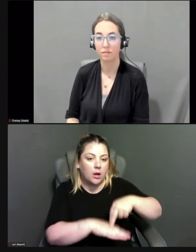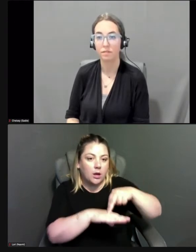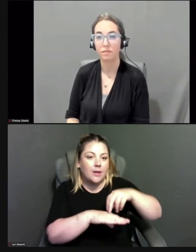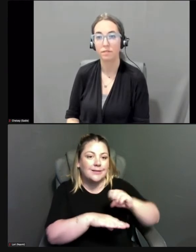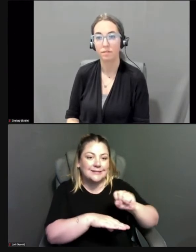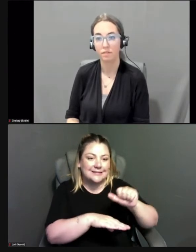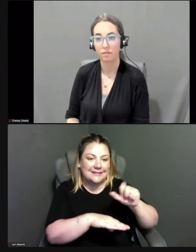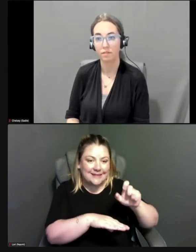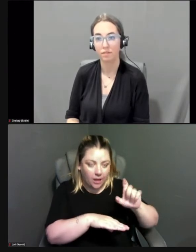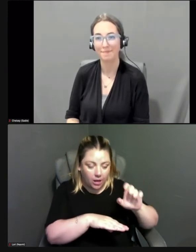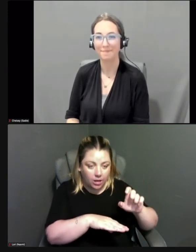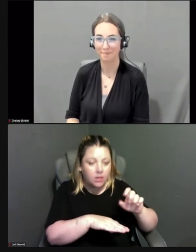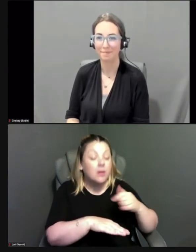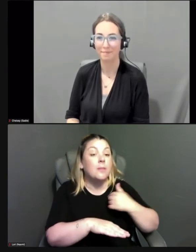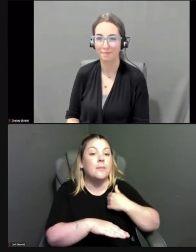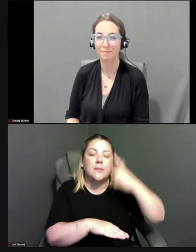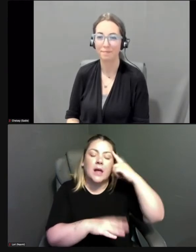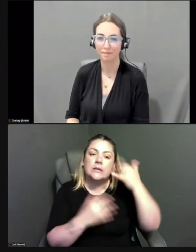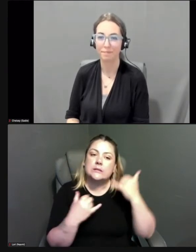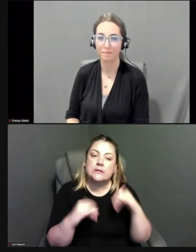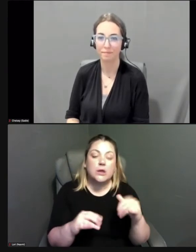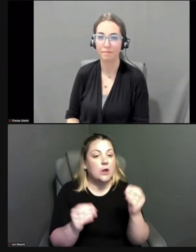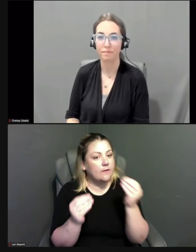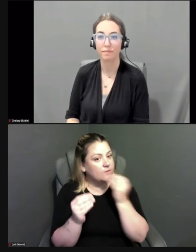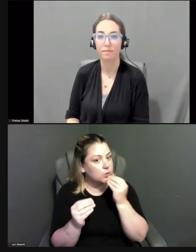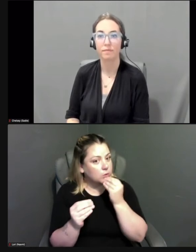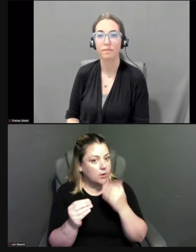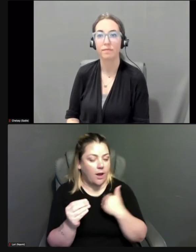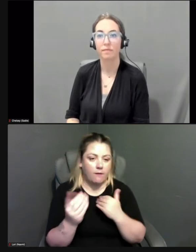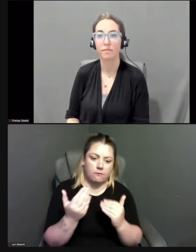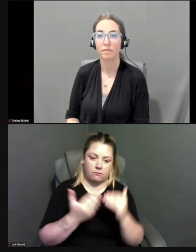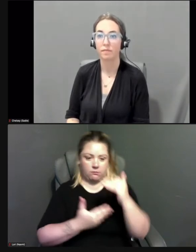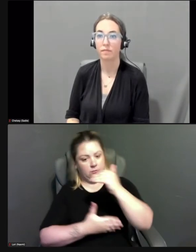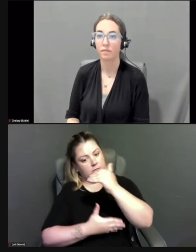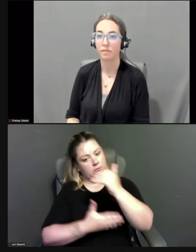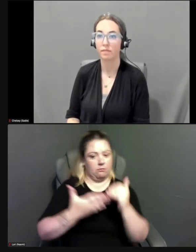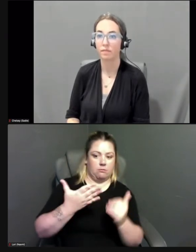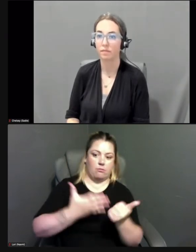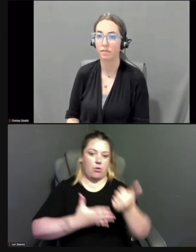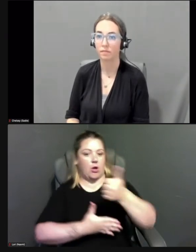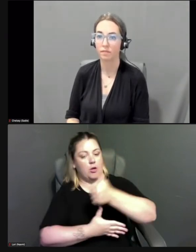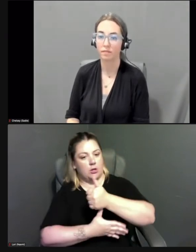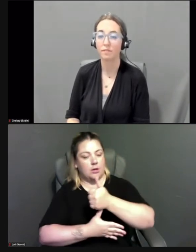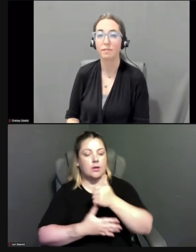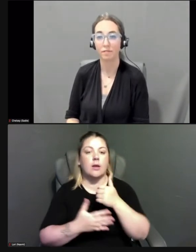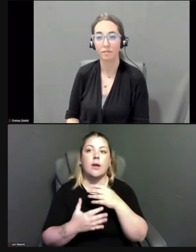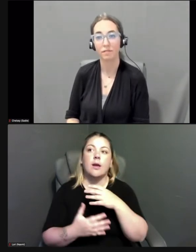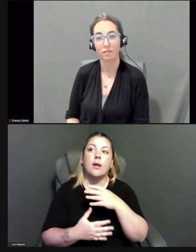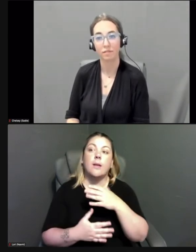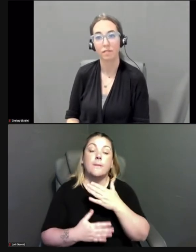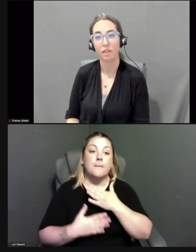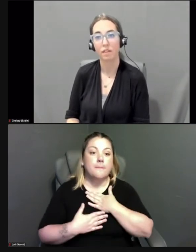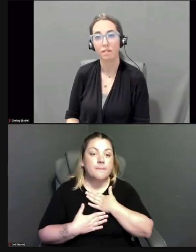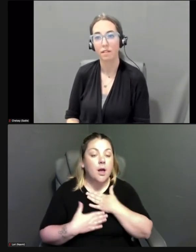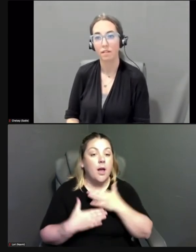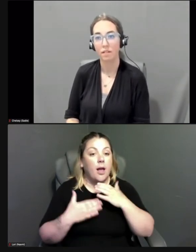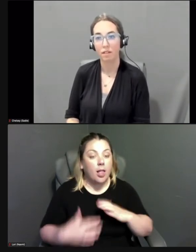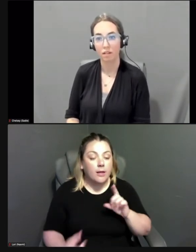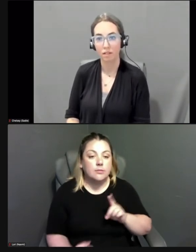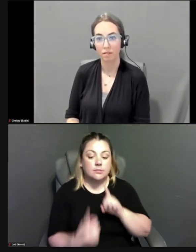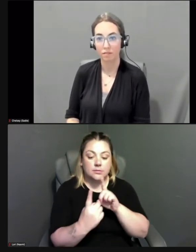foods. And I was very clear that no matter what I said about body weight, my clients were coming to me and expecting to lose